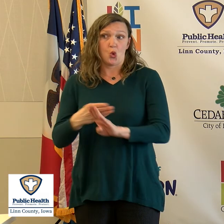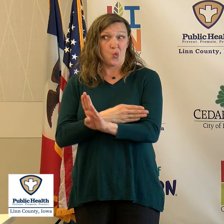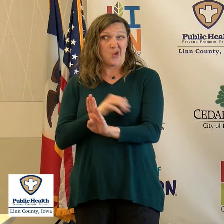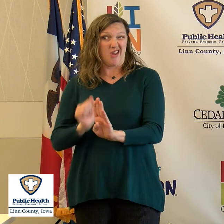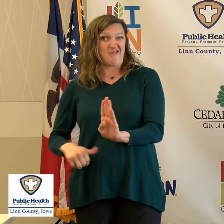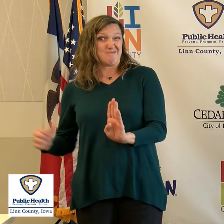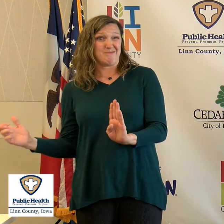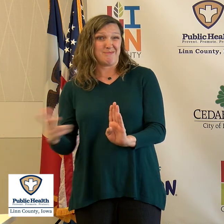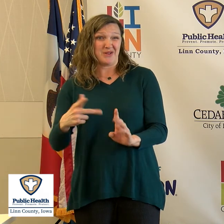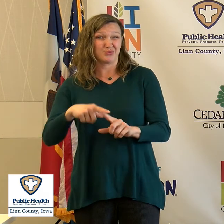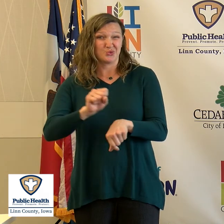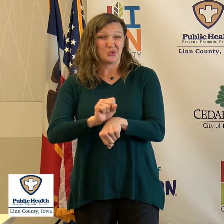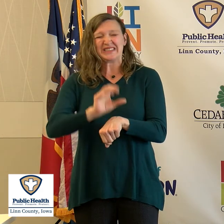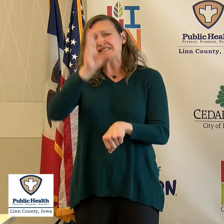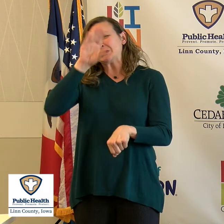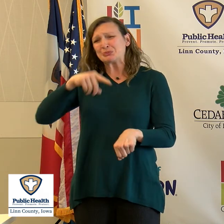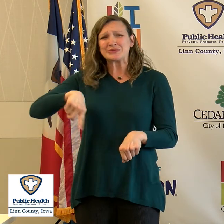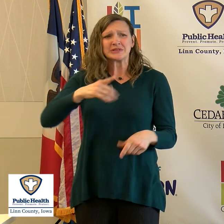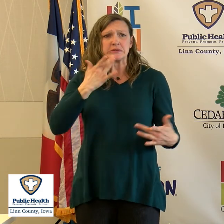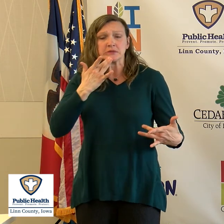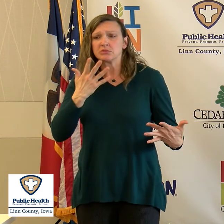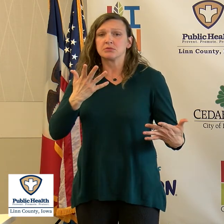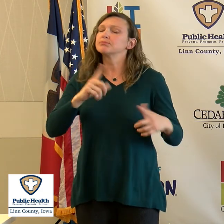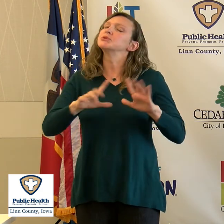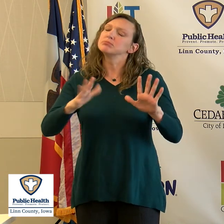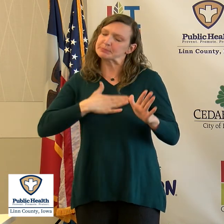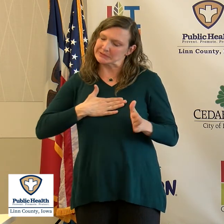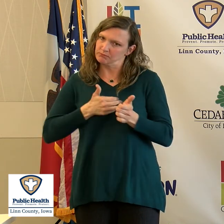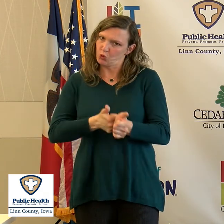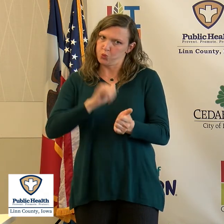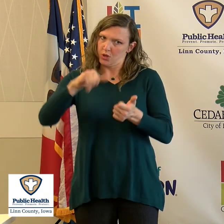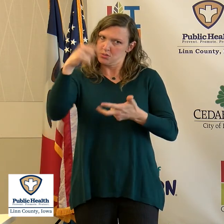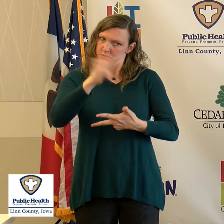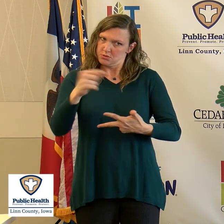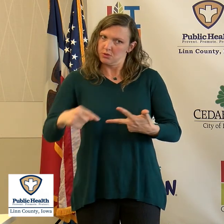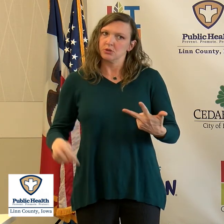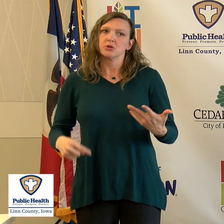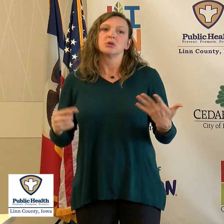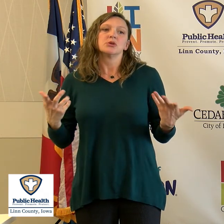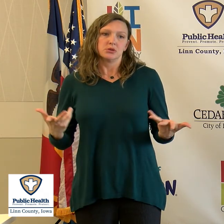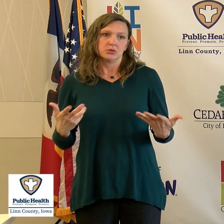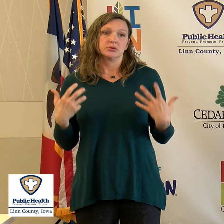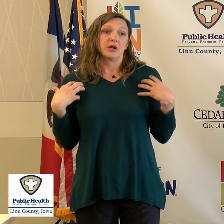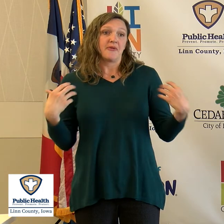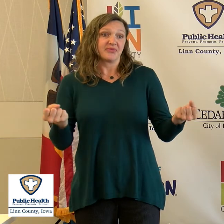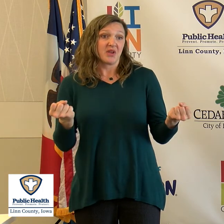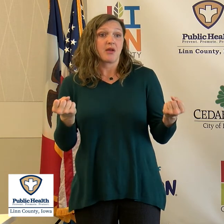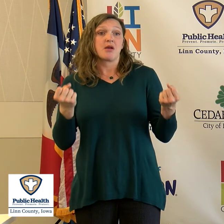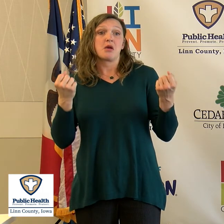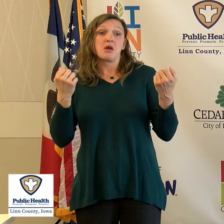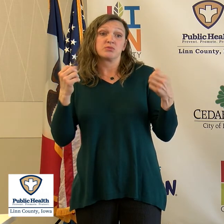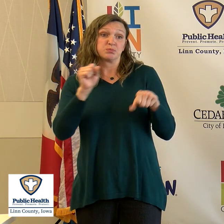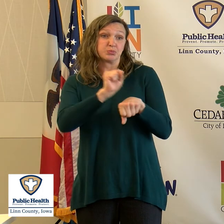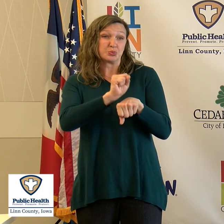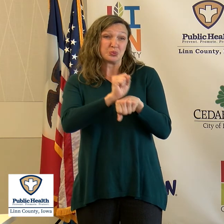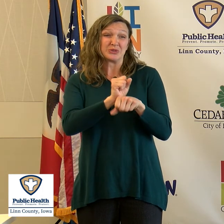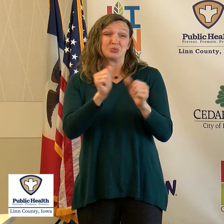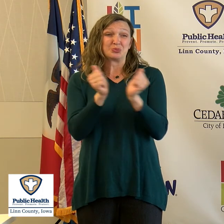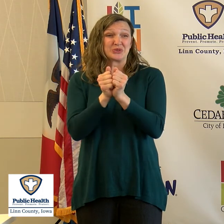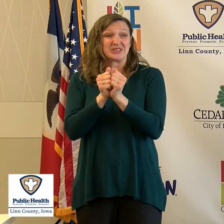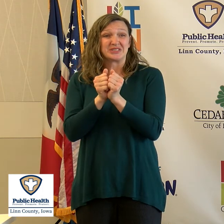Employees that are not sick, healthy employees that have had contact with a person